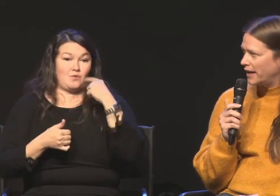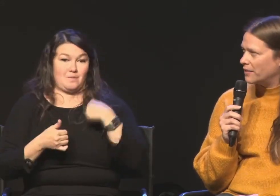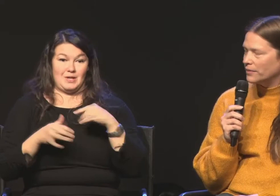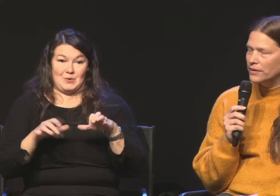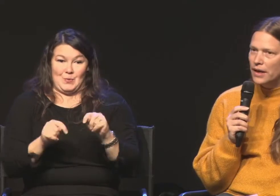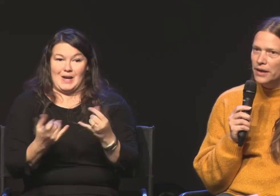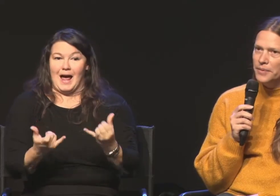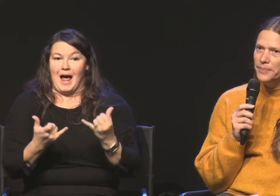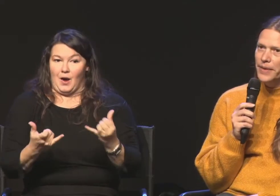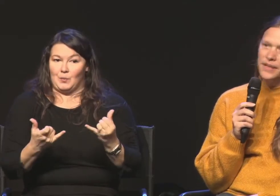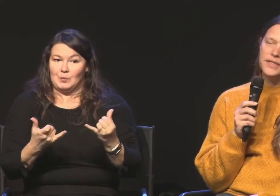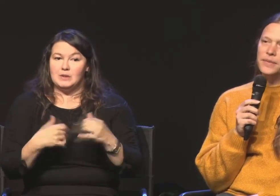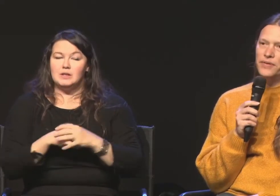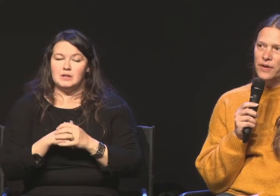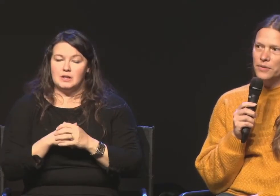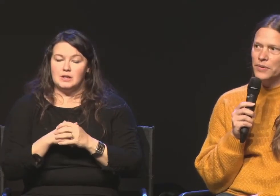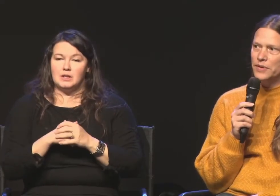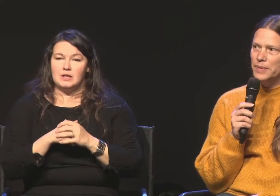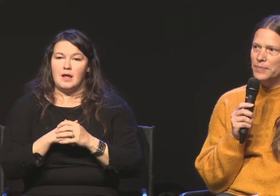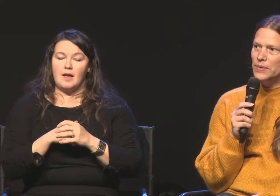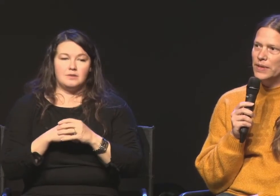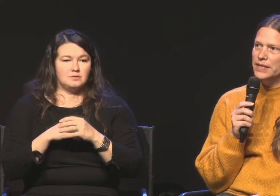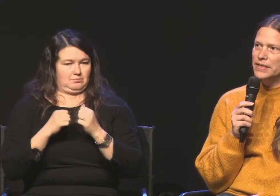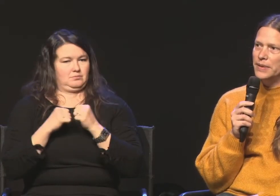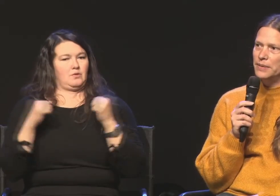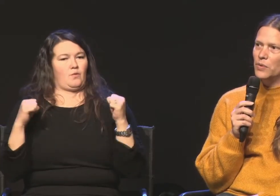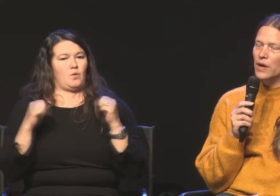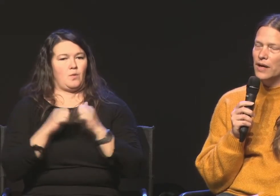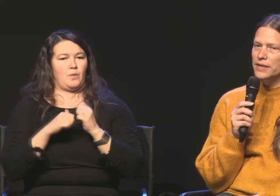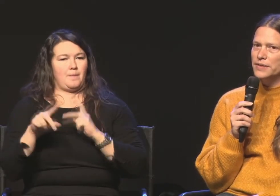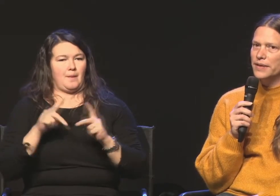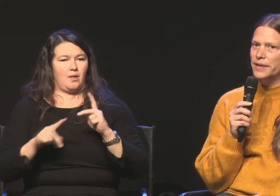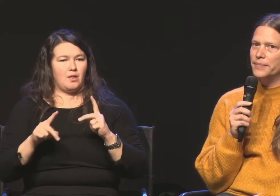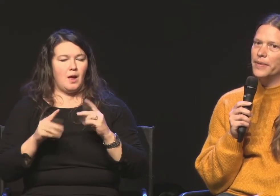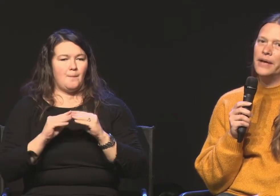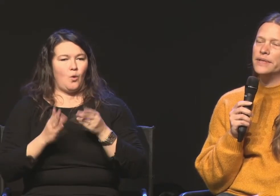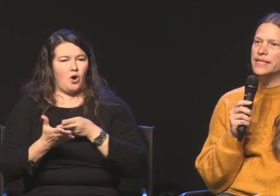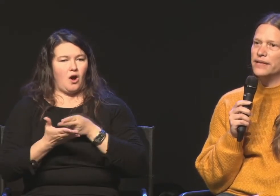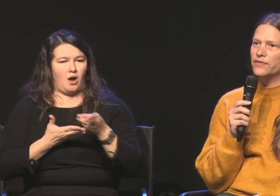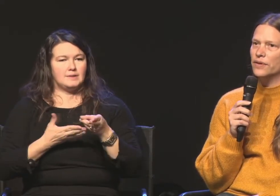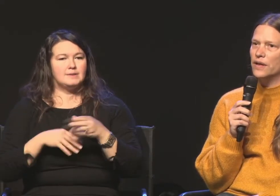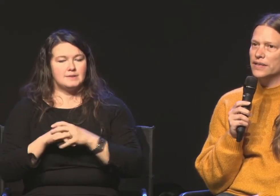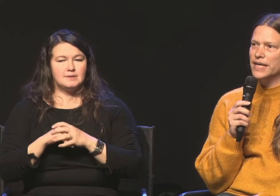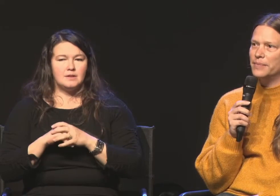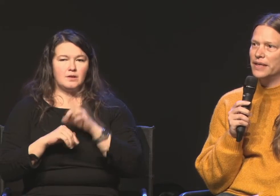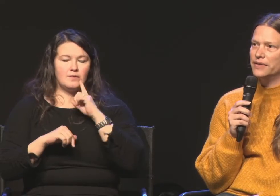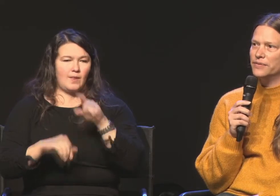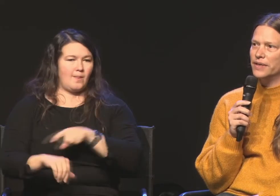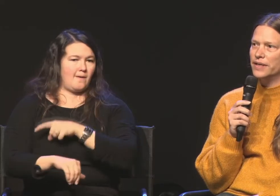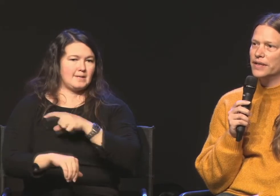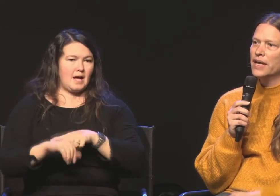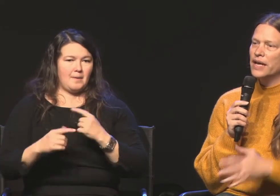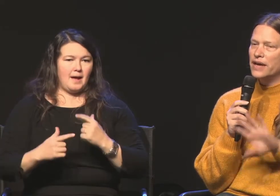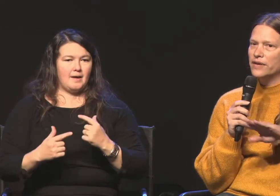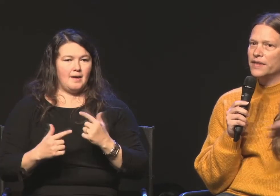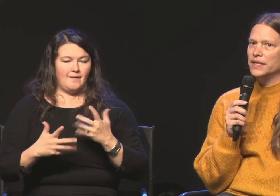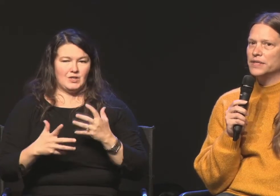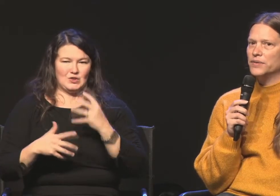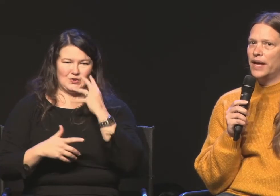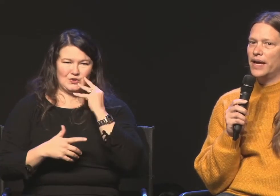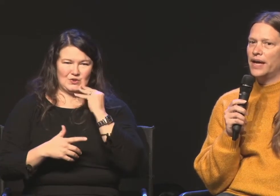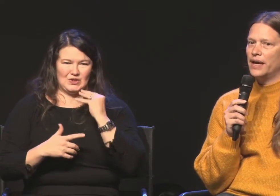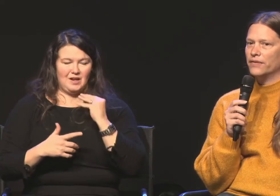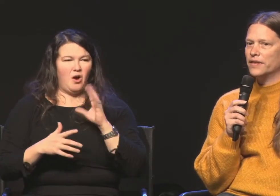that now, and to be vulnerable with people and to be more honest with them. I would say for a long time I lived with a